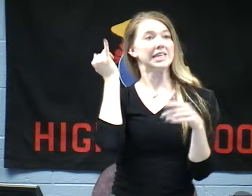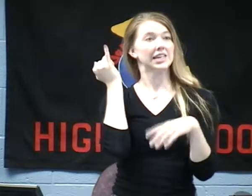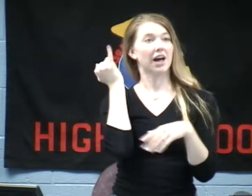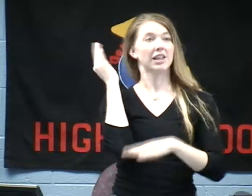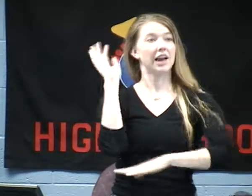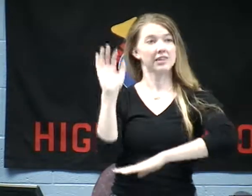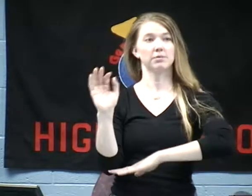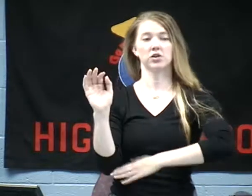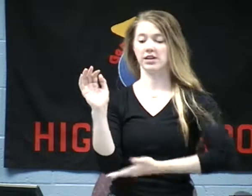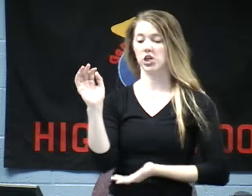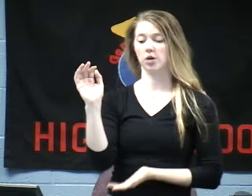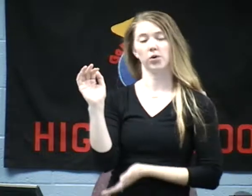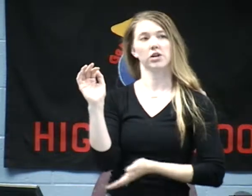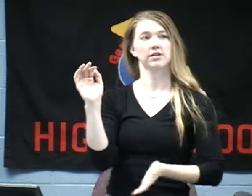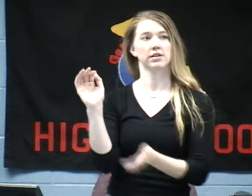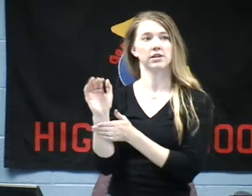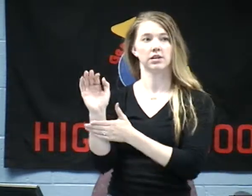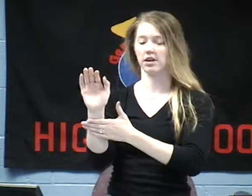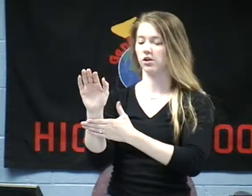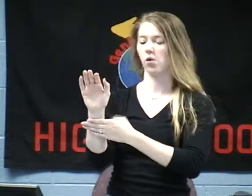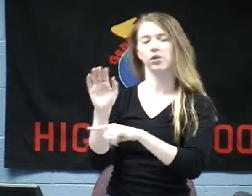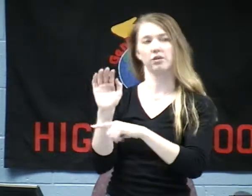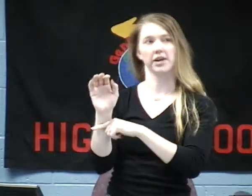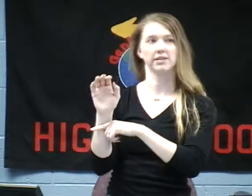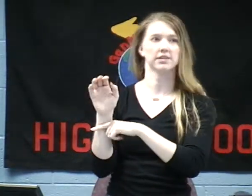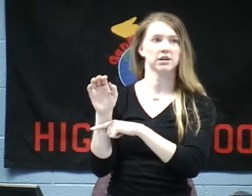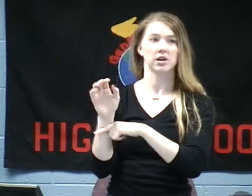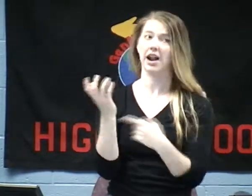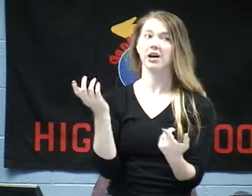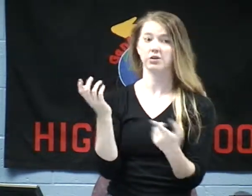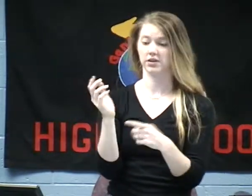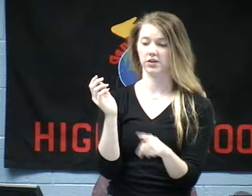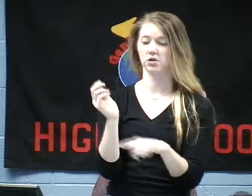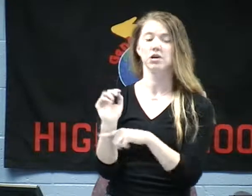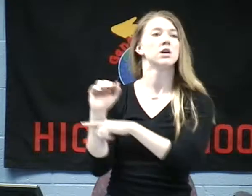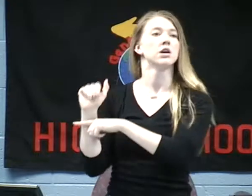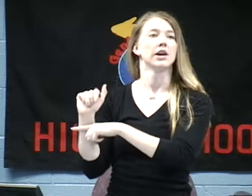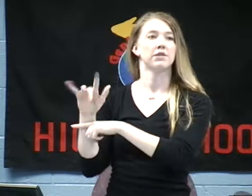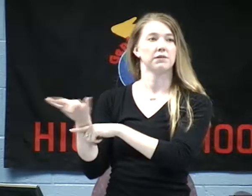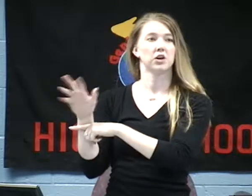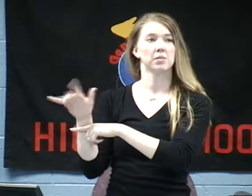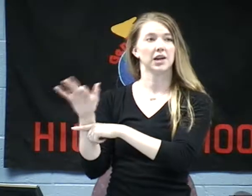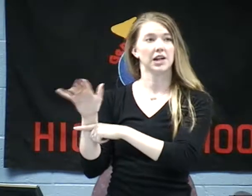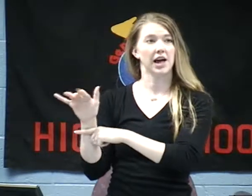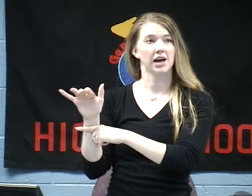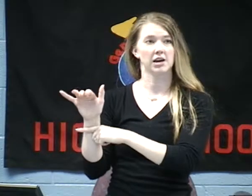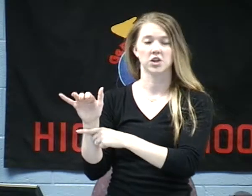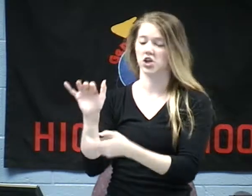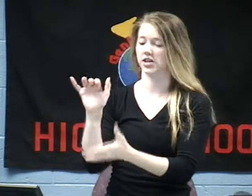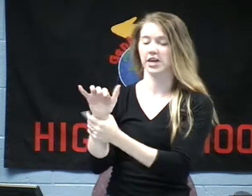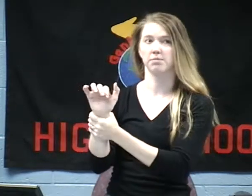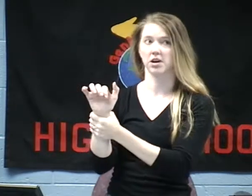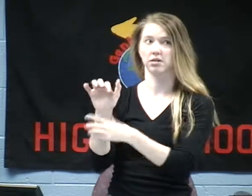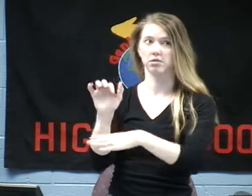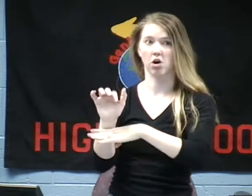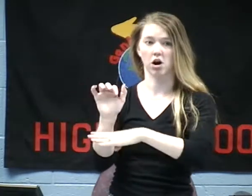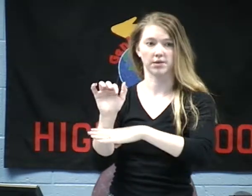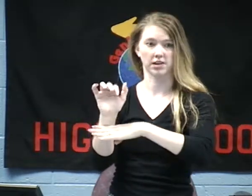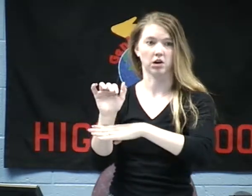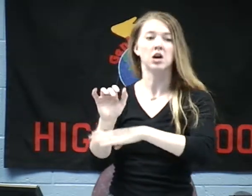A lot of times you'll see interpreters either hold their wrists, and I'll do this too, if they're finger spelling a lot, to just keep their arms still.